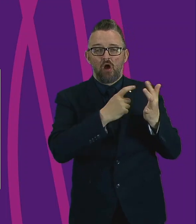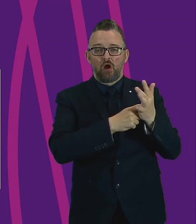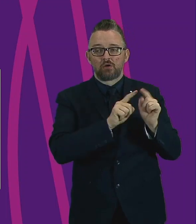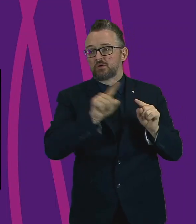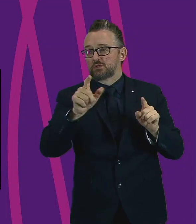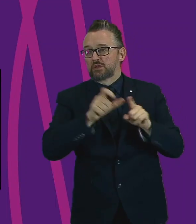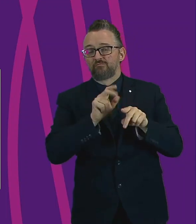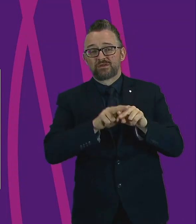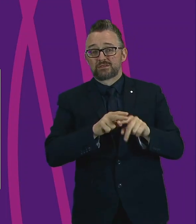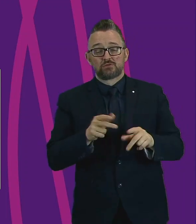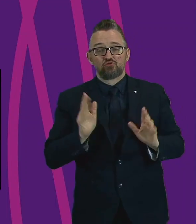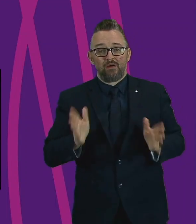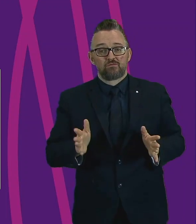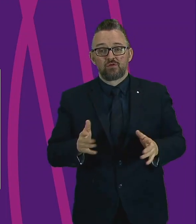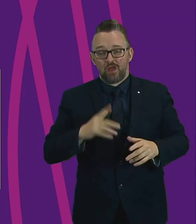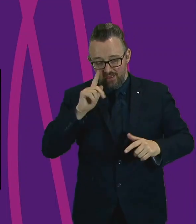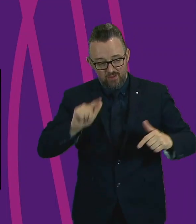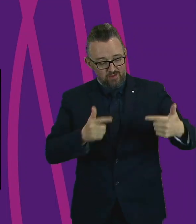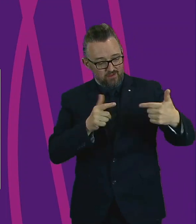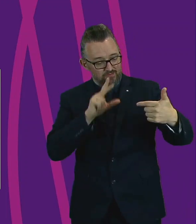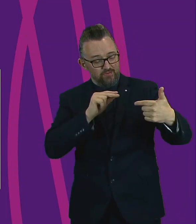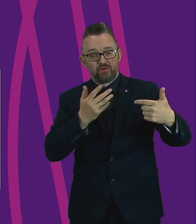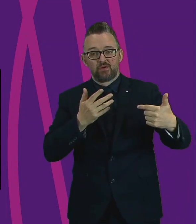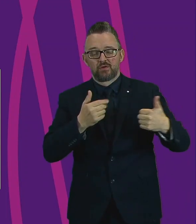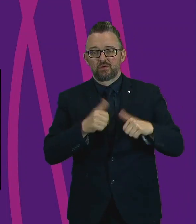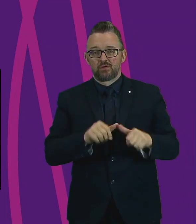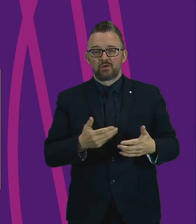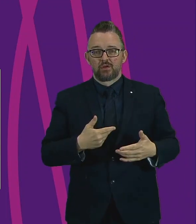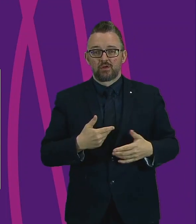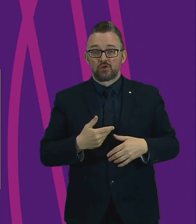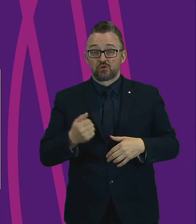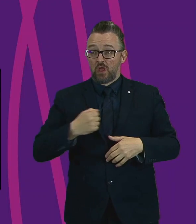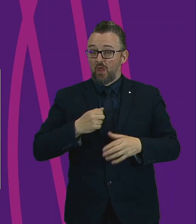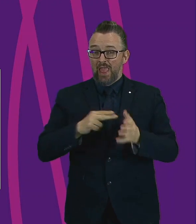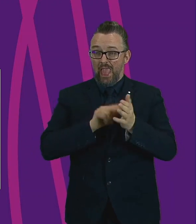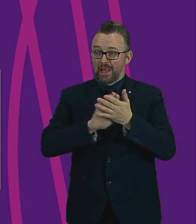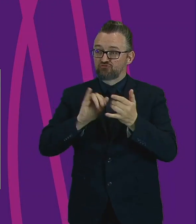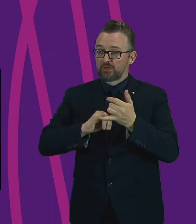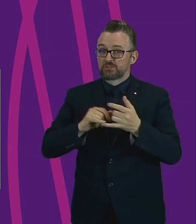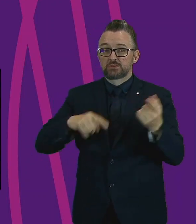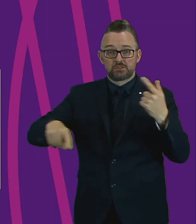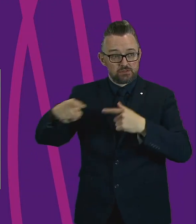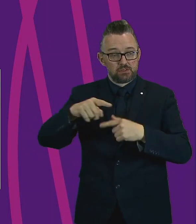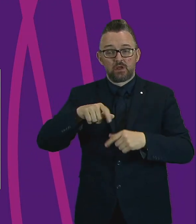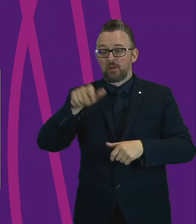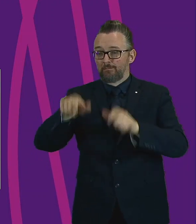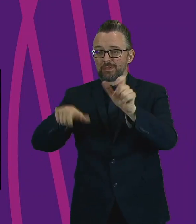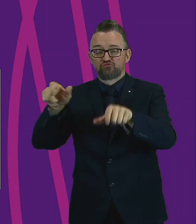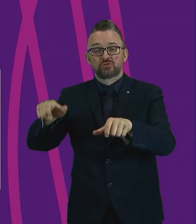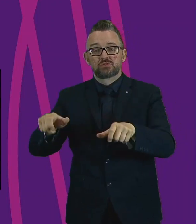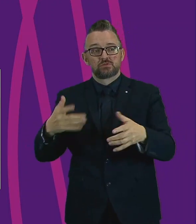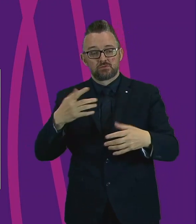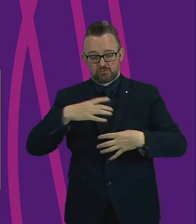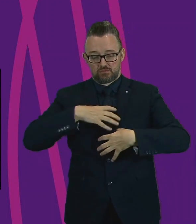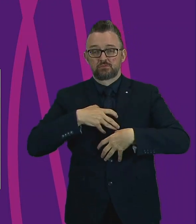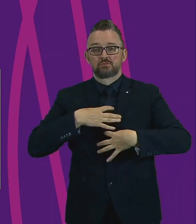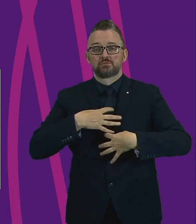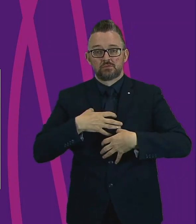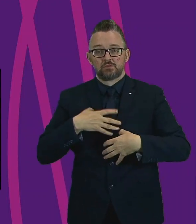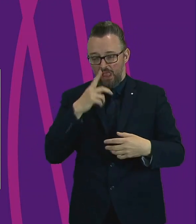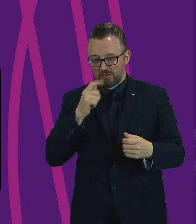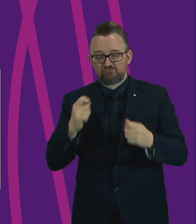this as it shows how adequate and how adaptable our NHS and patients are. Presiding Officer, I'd like to